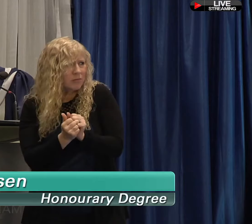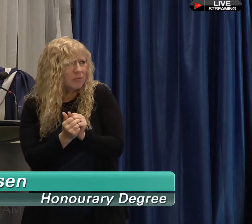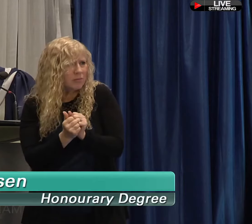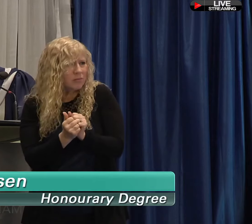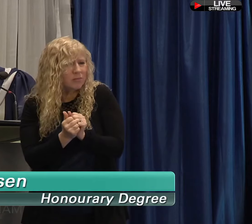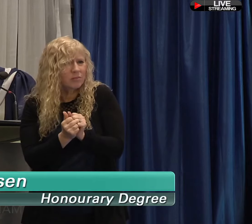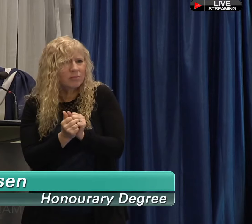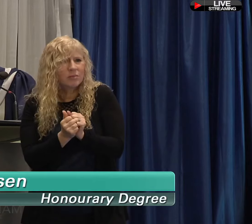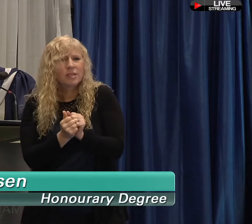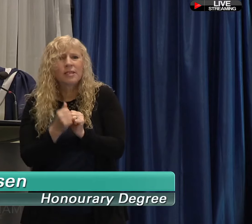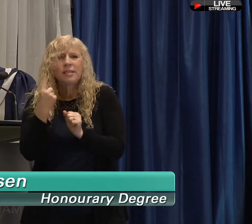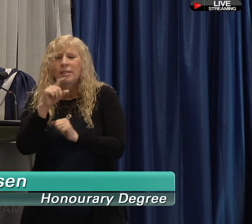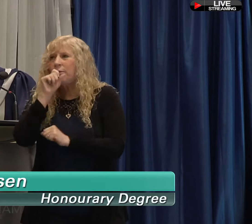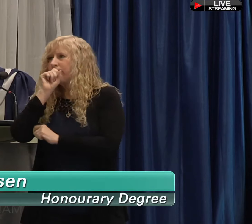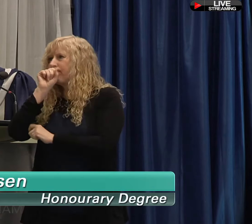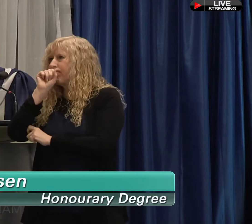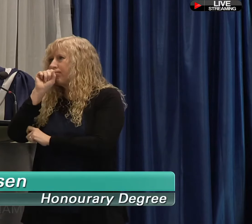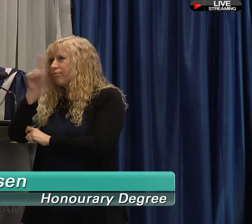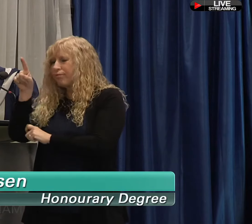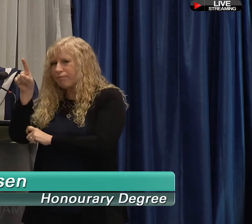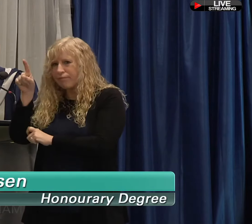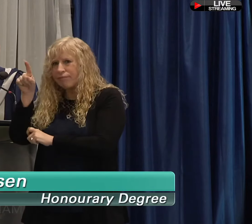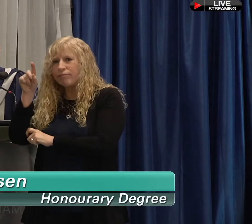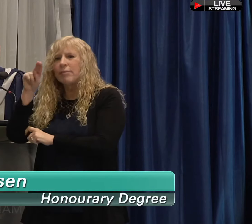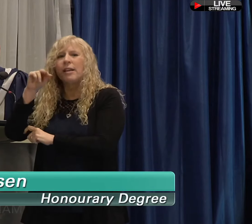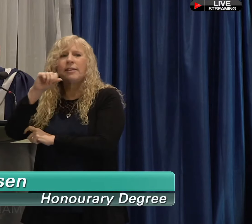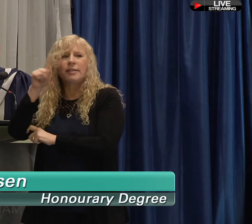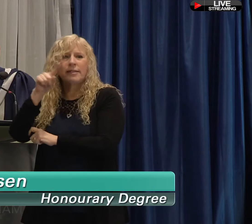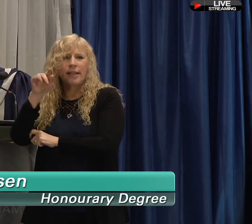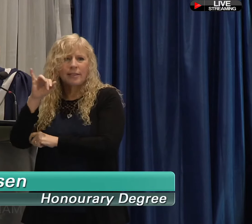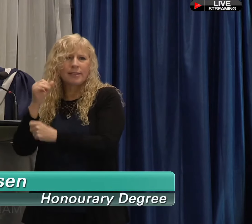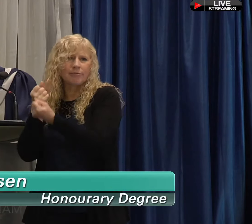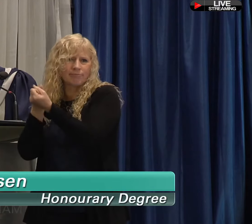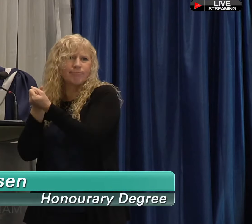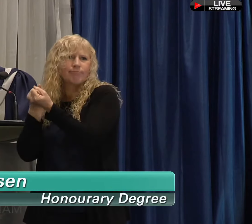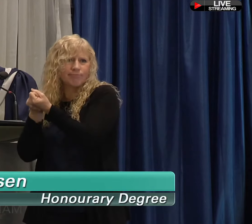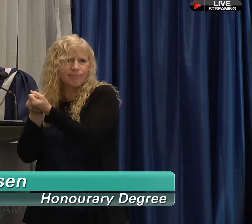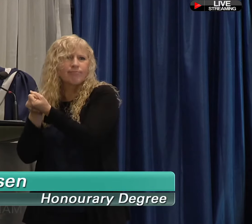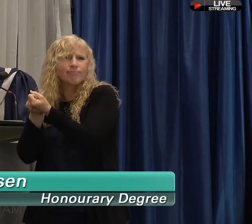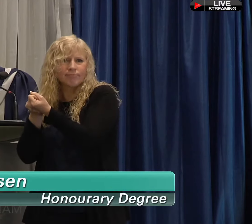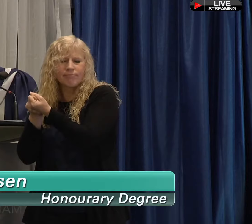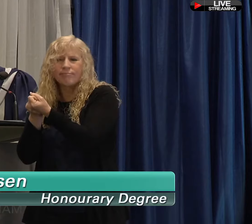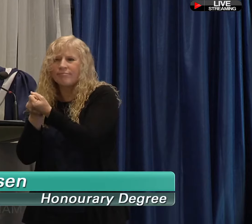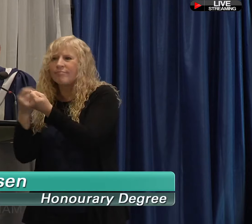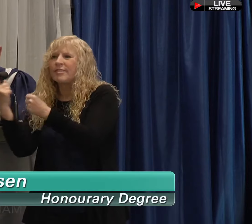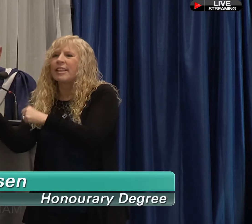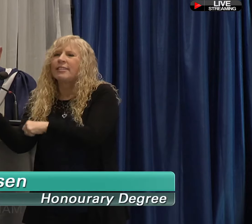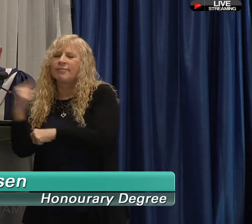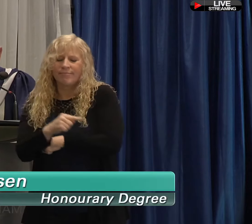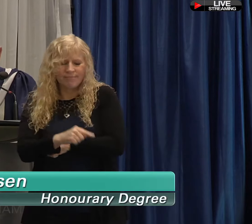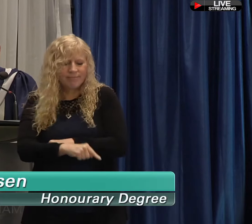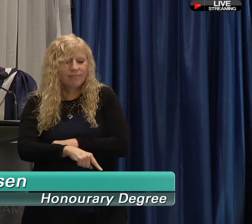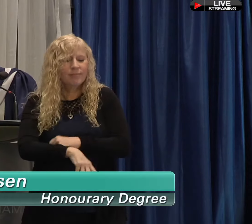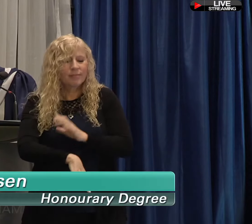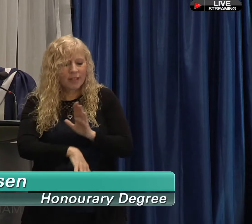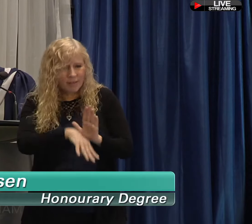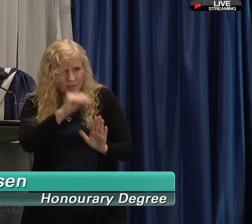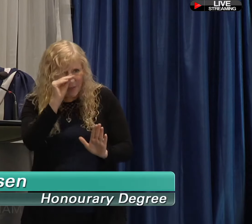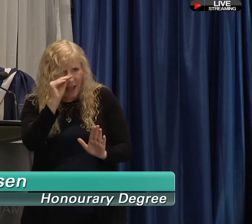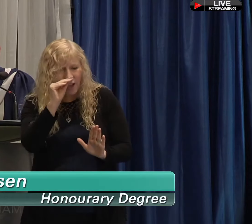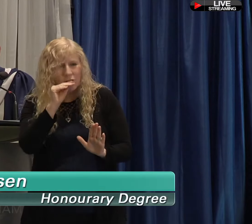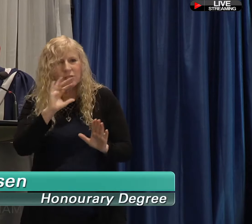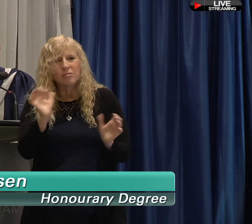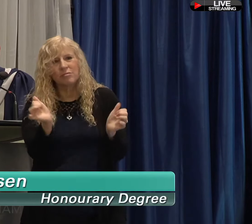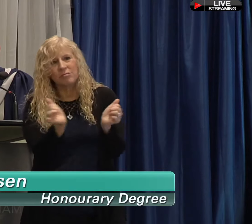were reported on by a Nazi collaborator. They were found, they were arrested, and they were